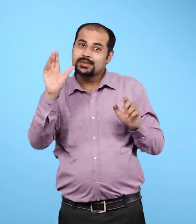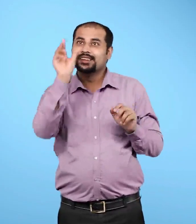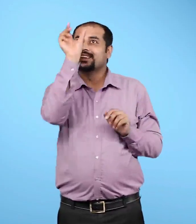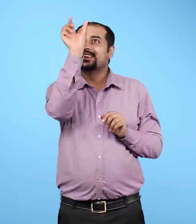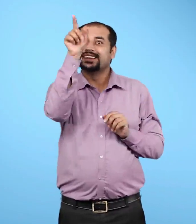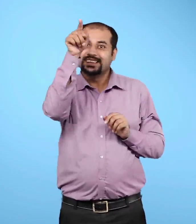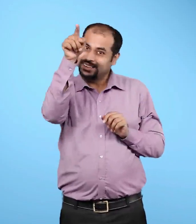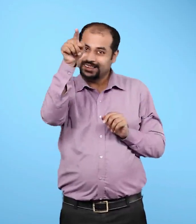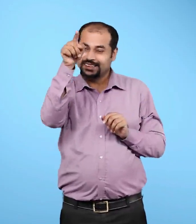unit.